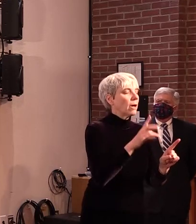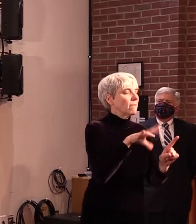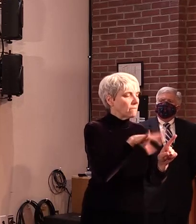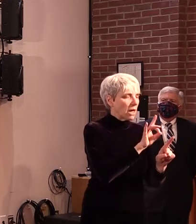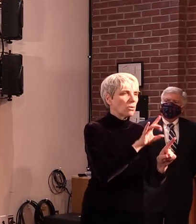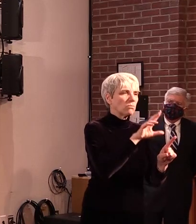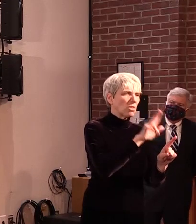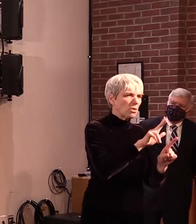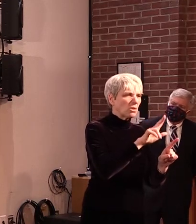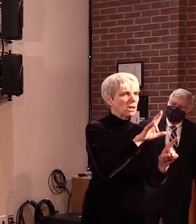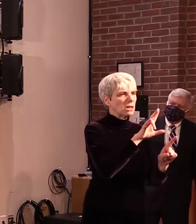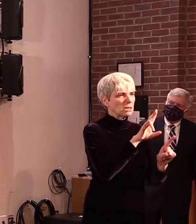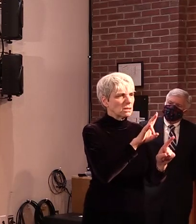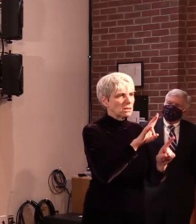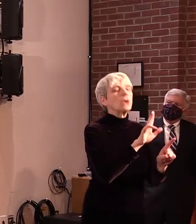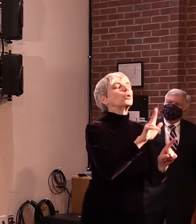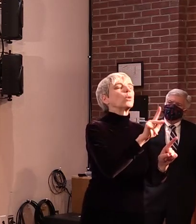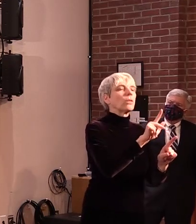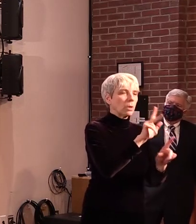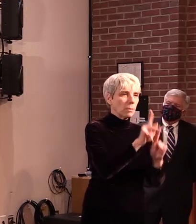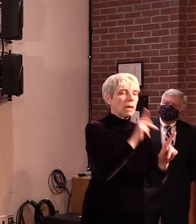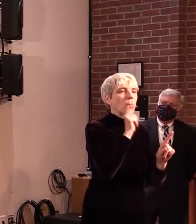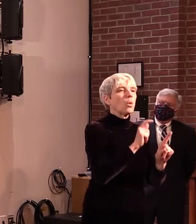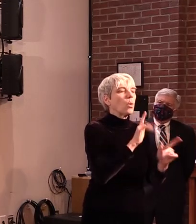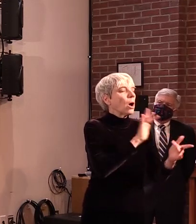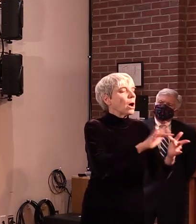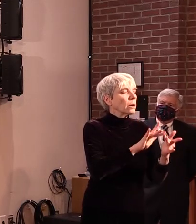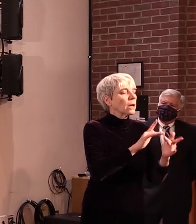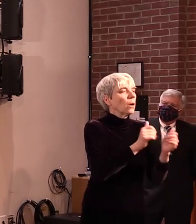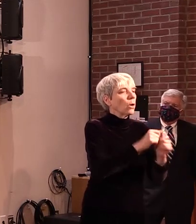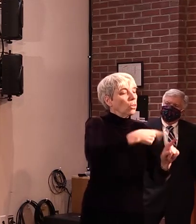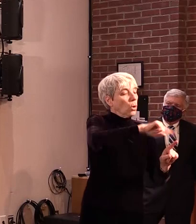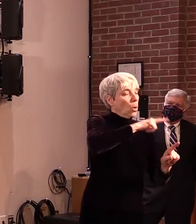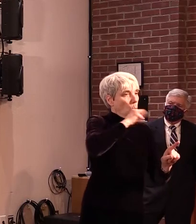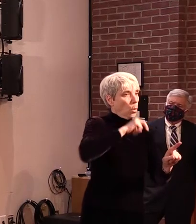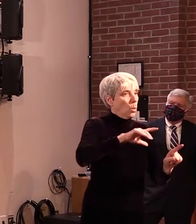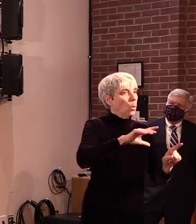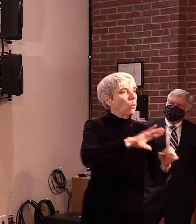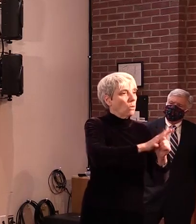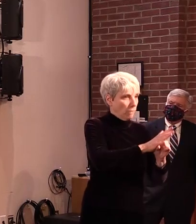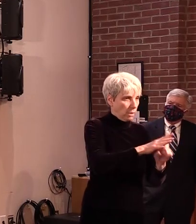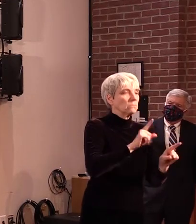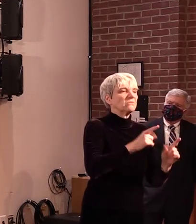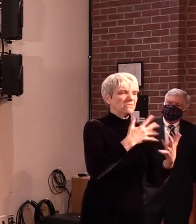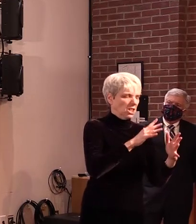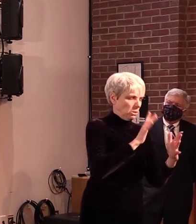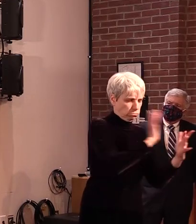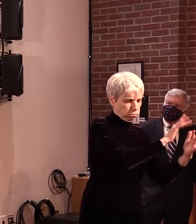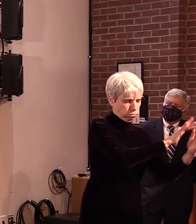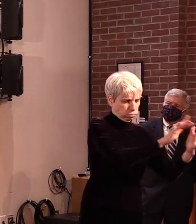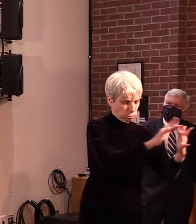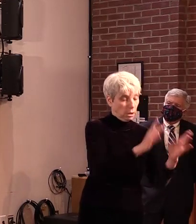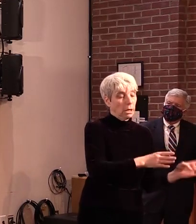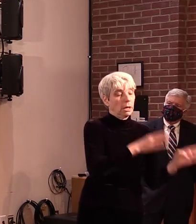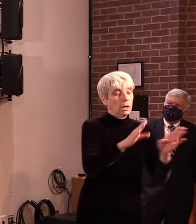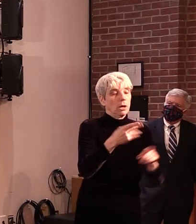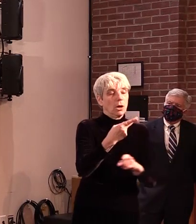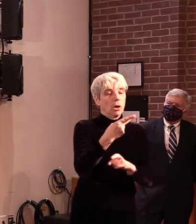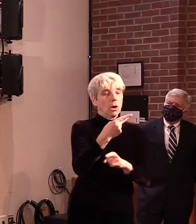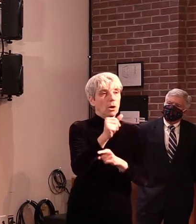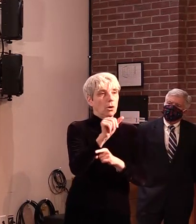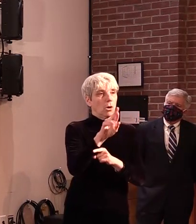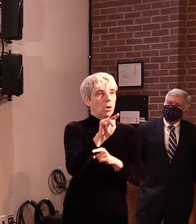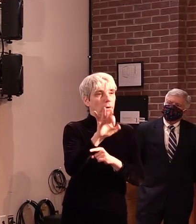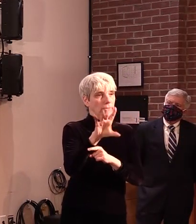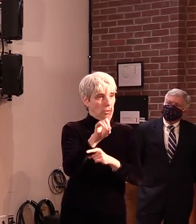providing recommendations and quarantining guidance. The investigation at Hartford is continuing, but thus